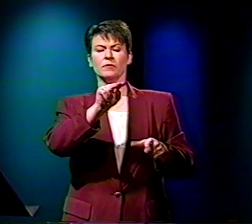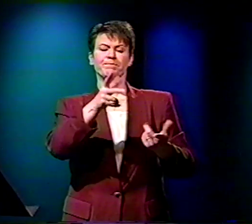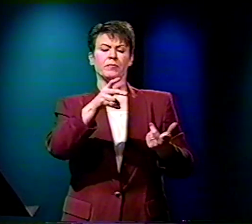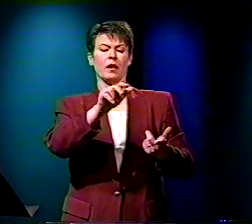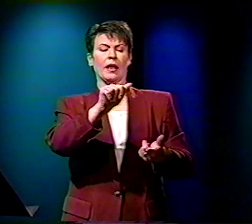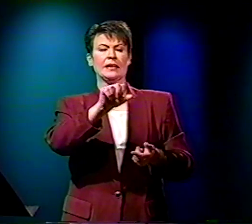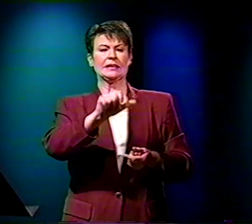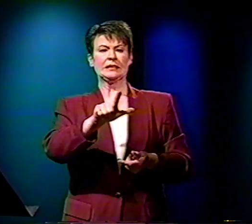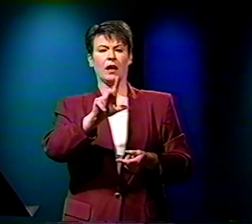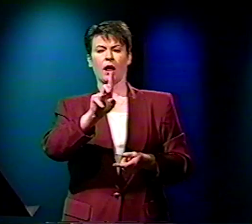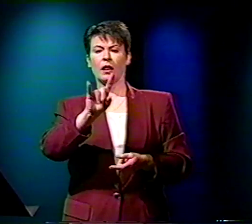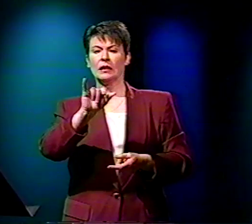Also part of the language,